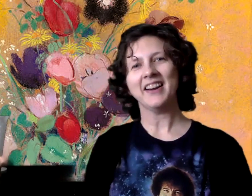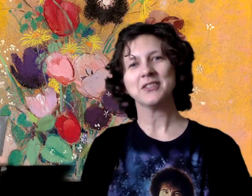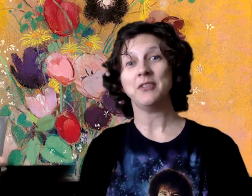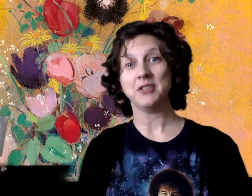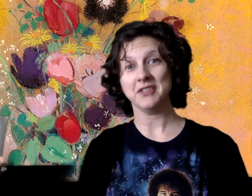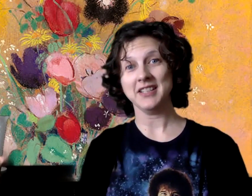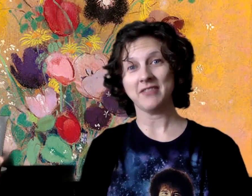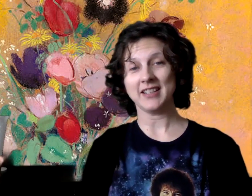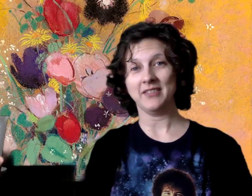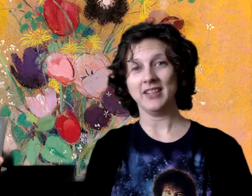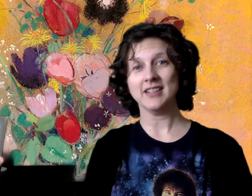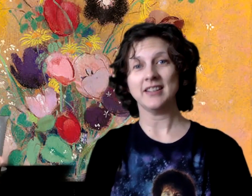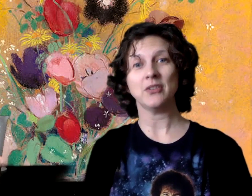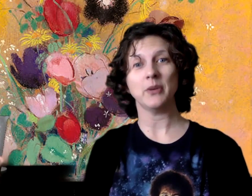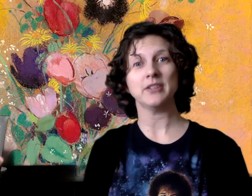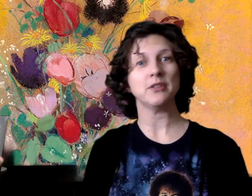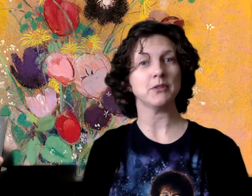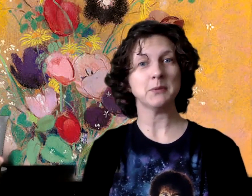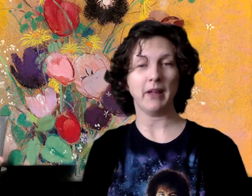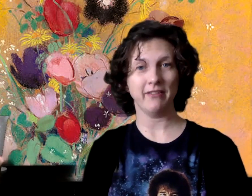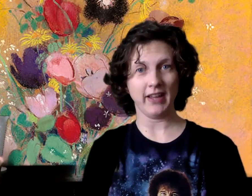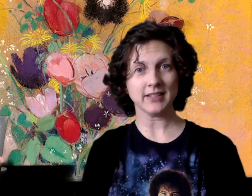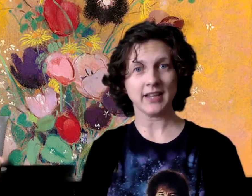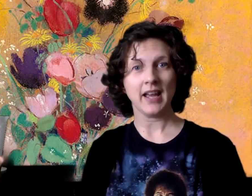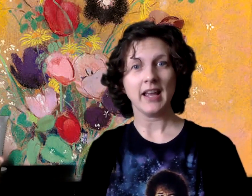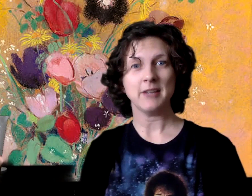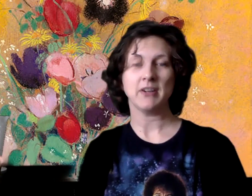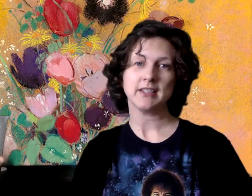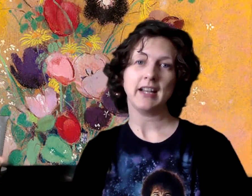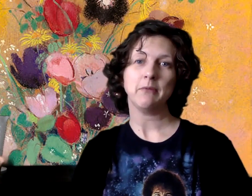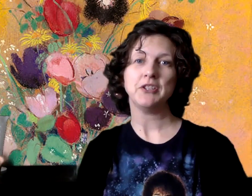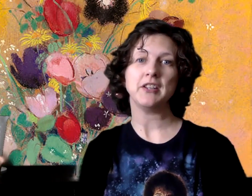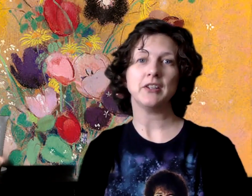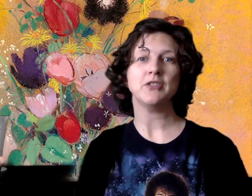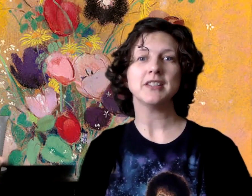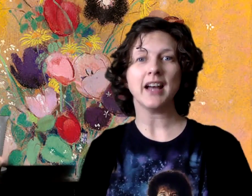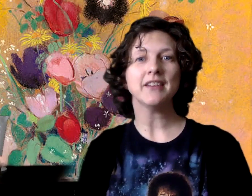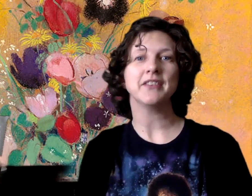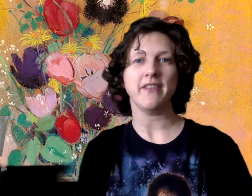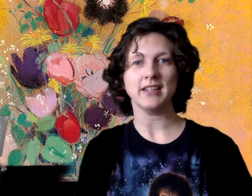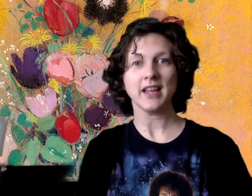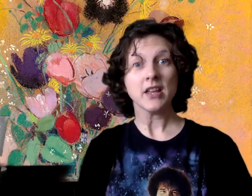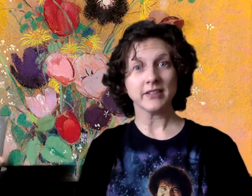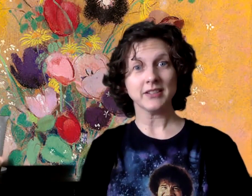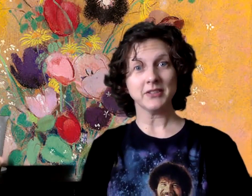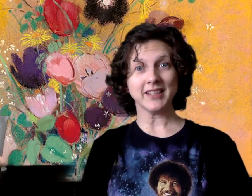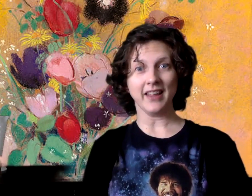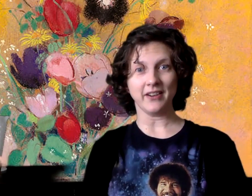Right, so if you choose this activity, then you're going to spell vase in American Sign Language, and you're going to do the sign for vase. So let's do it together.